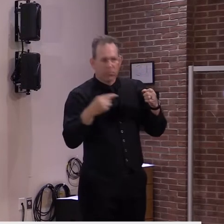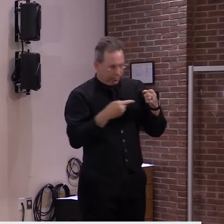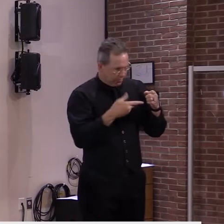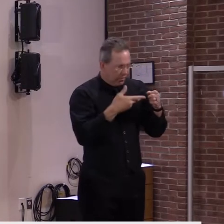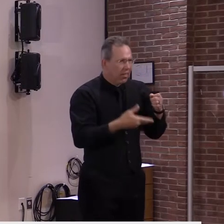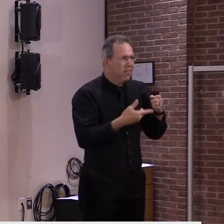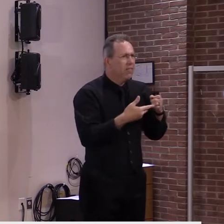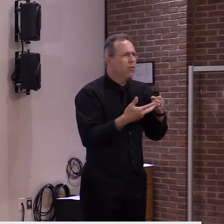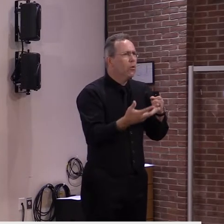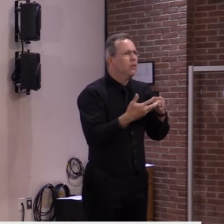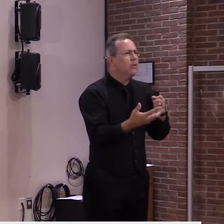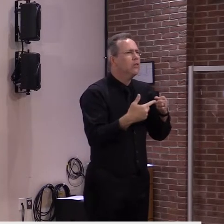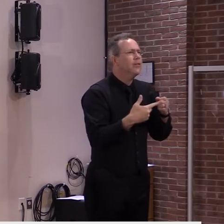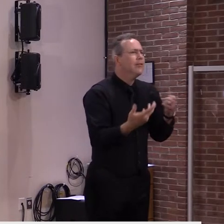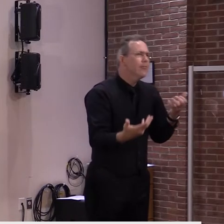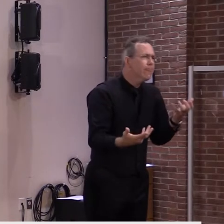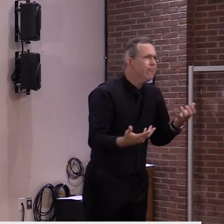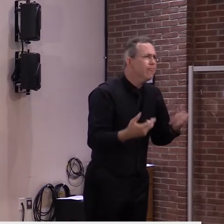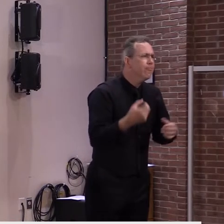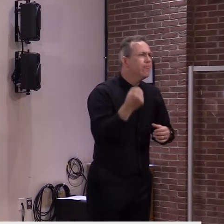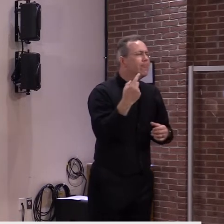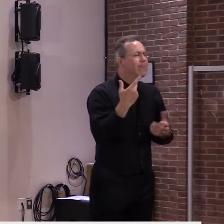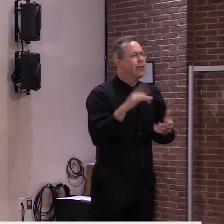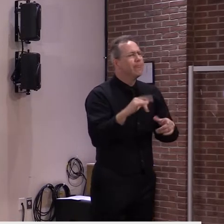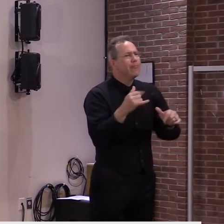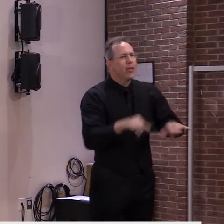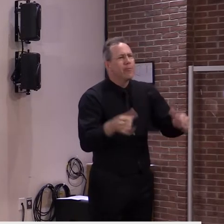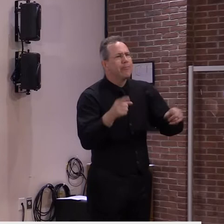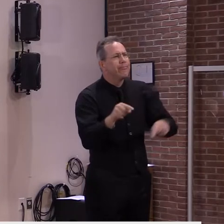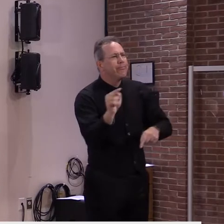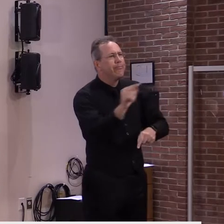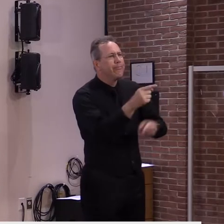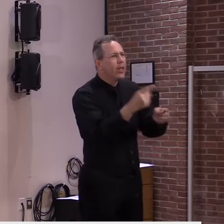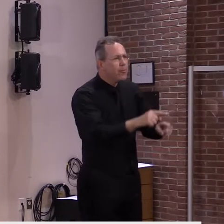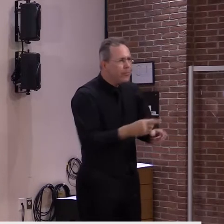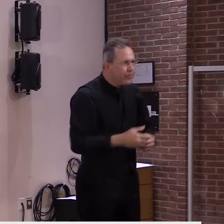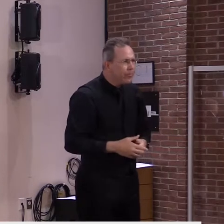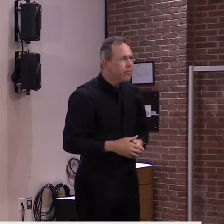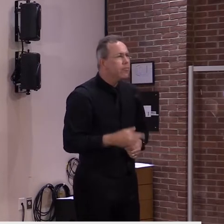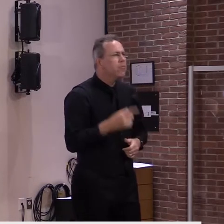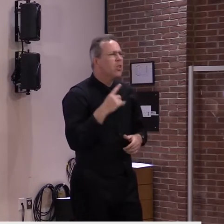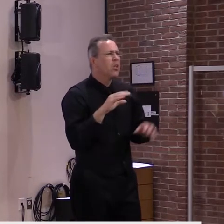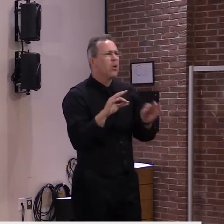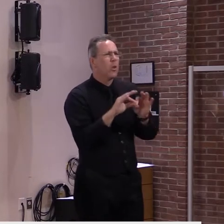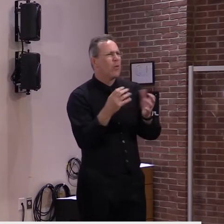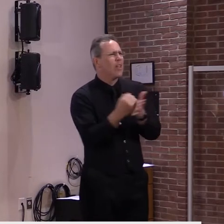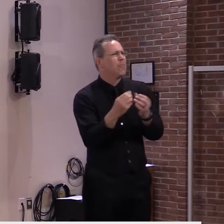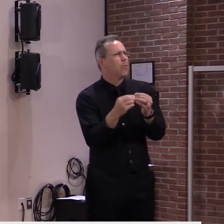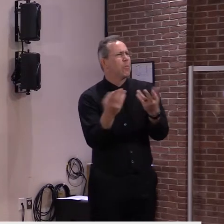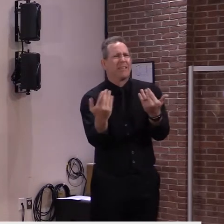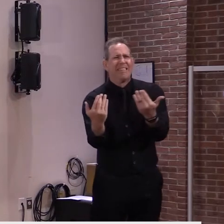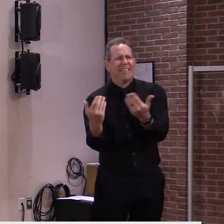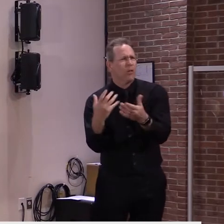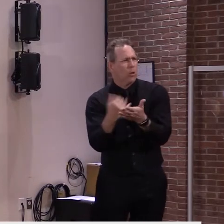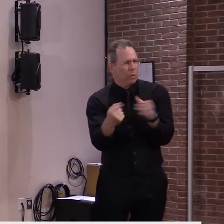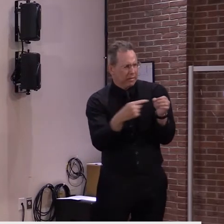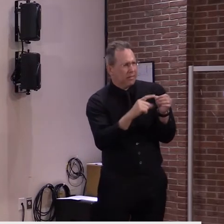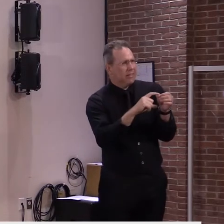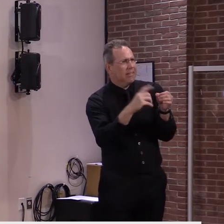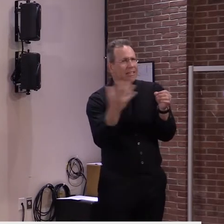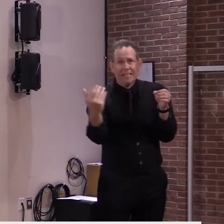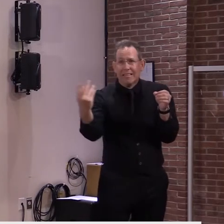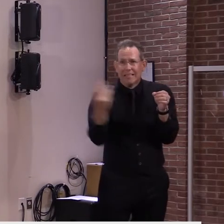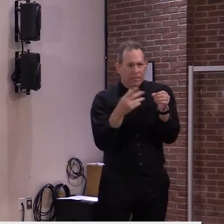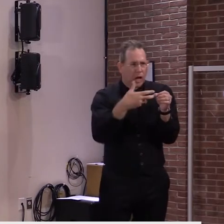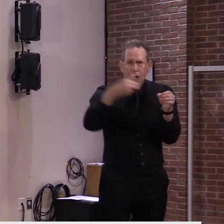time, it's imperative that we get more Vermonters vaccinated. You know, we are number one in the nation. We shouldn't be happy